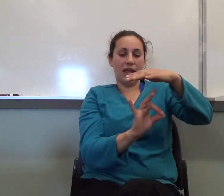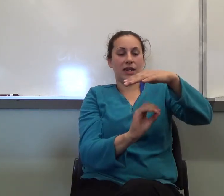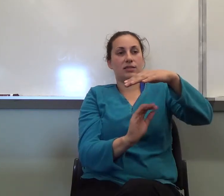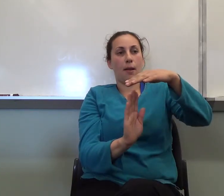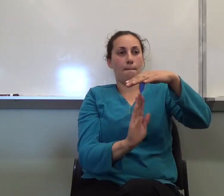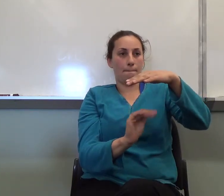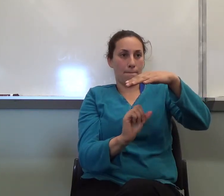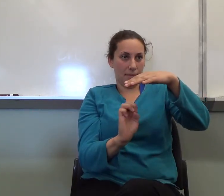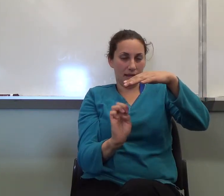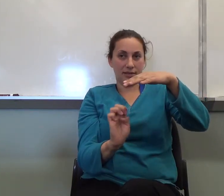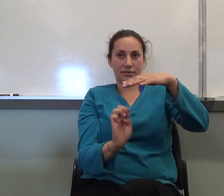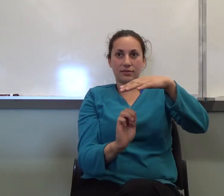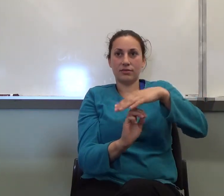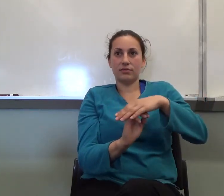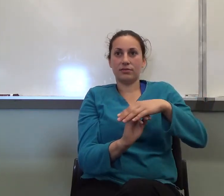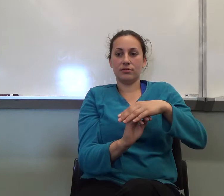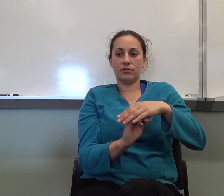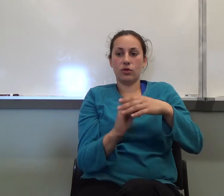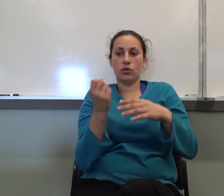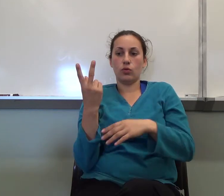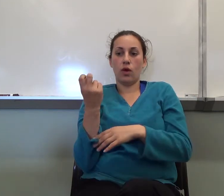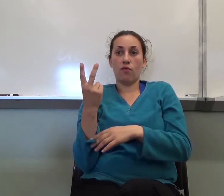is 12.4, this is your amount.